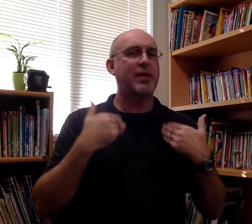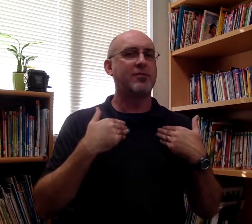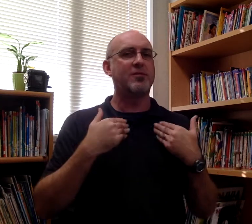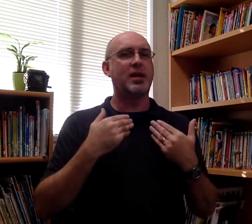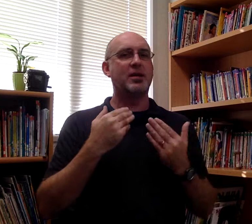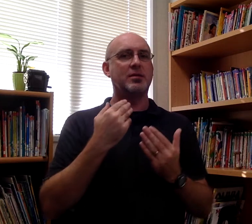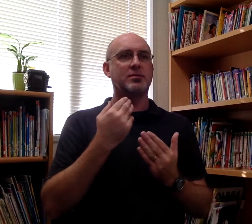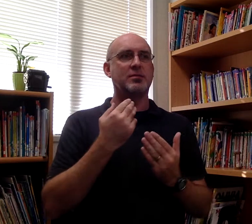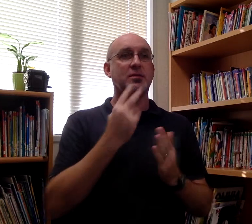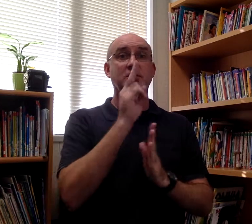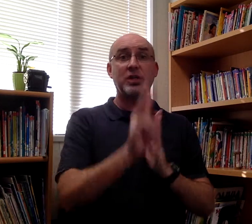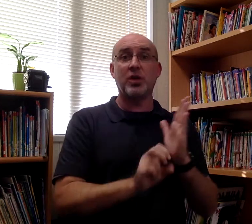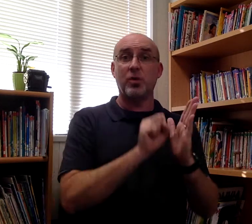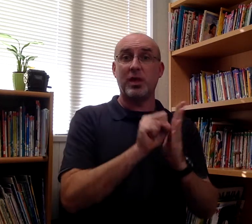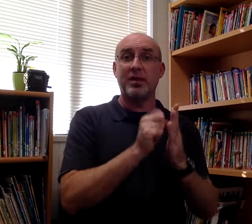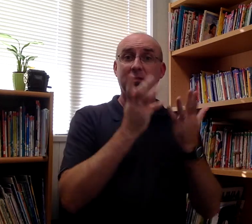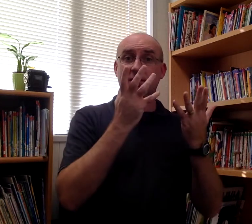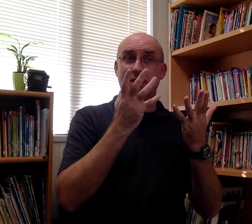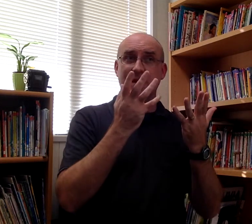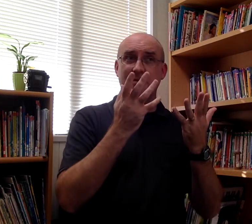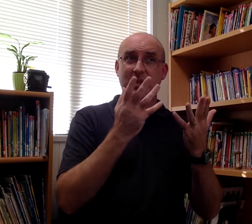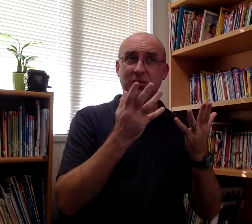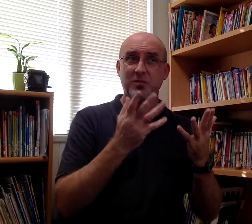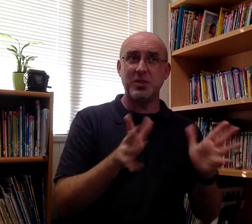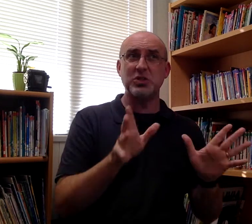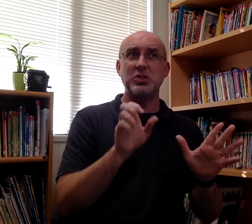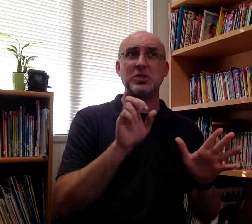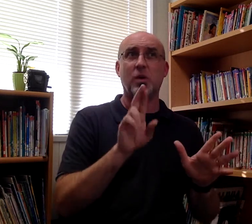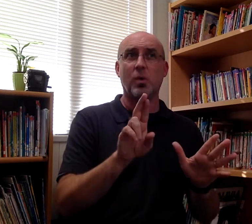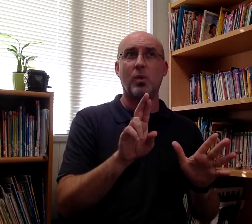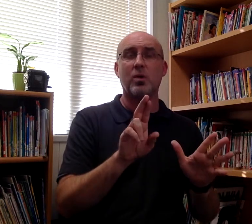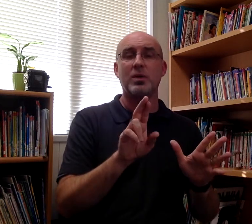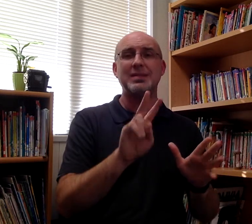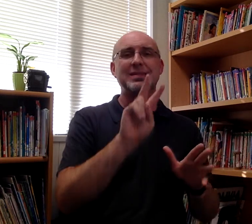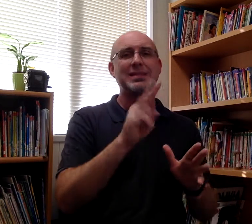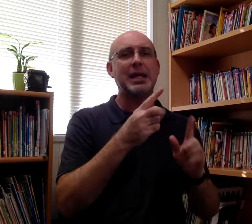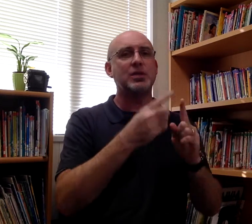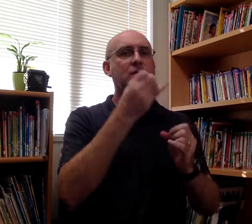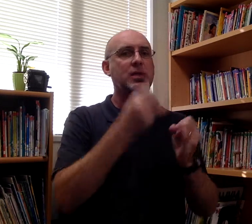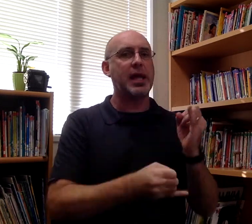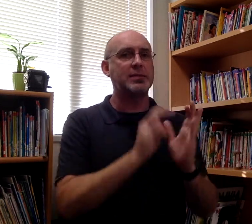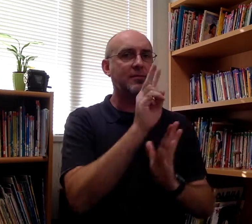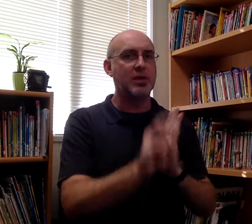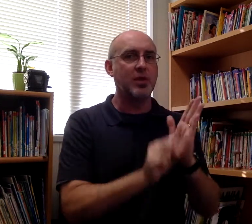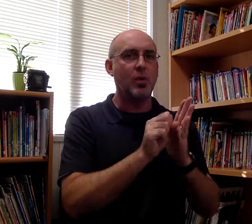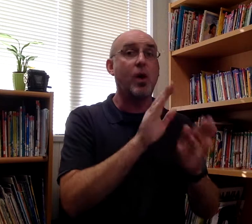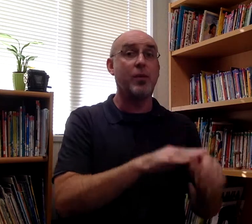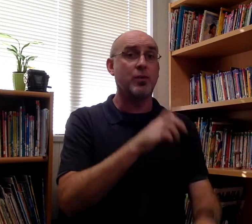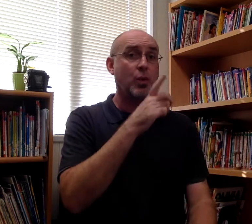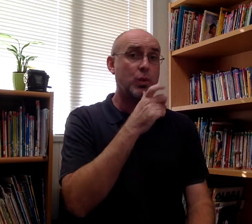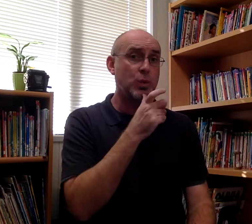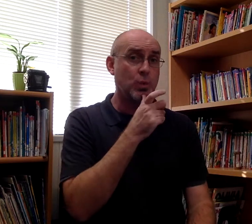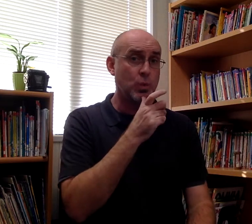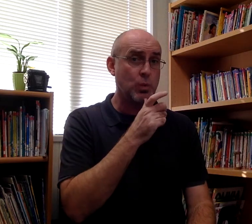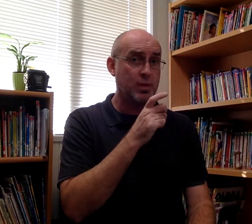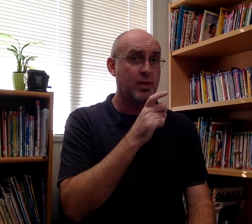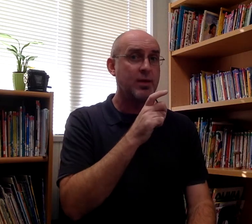have the video that kind of either finishes or is the second to the last video on who,